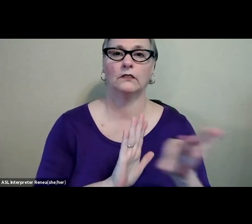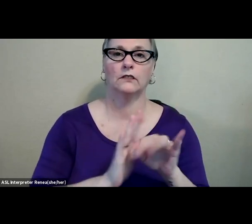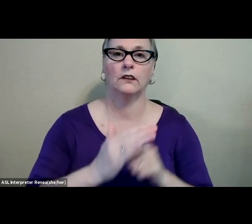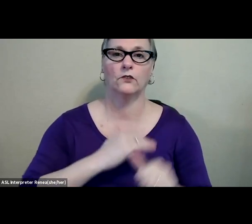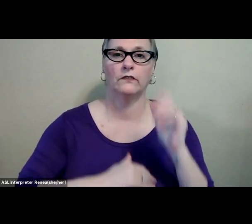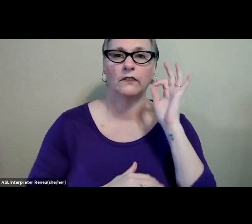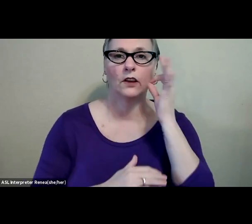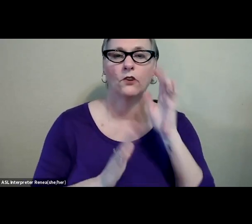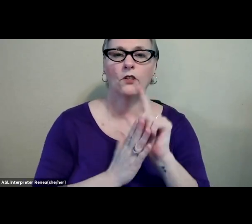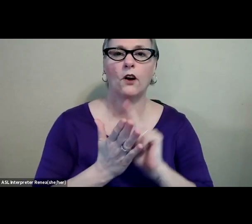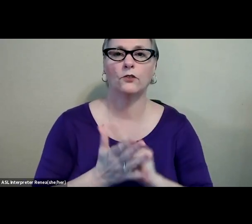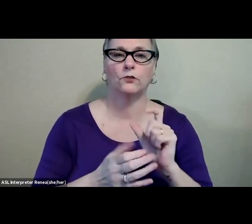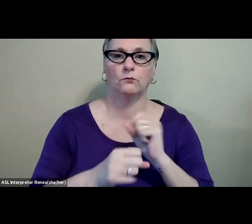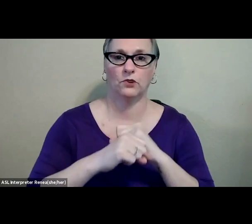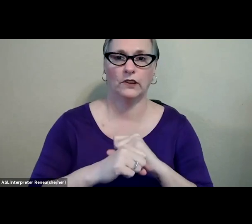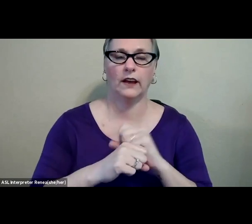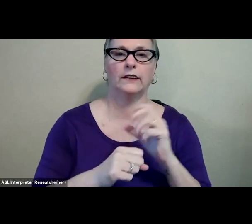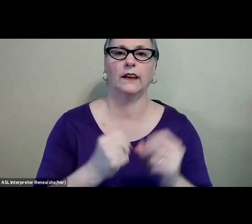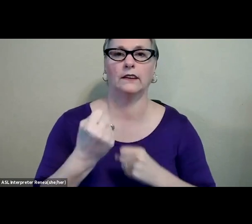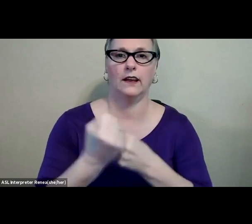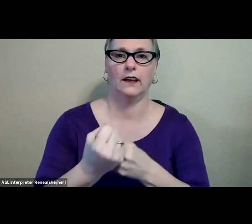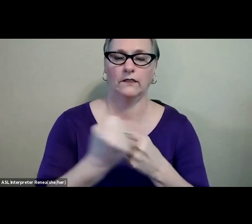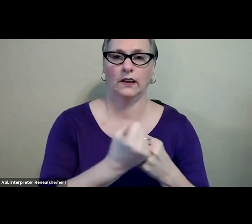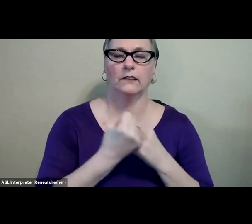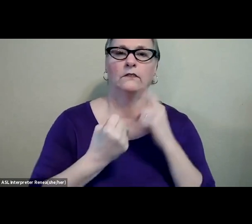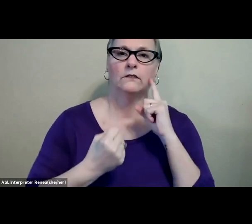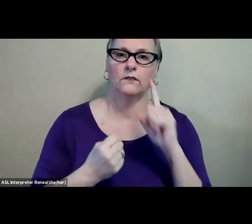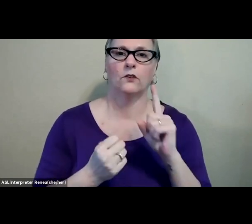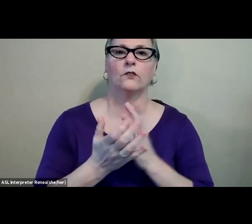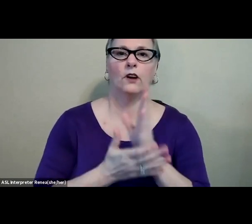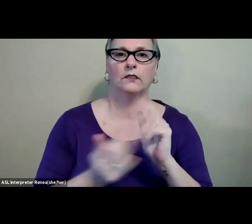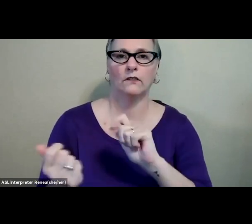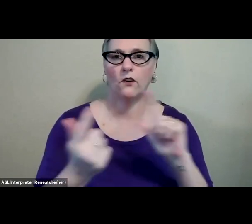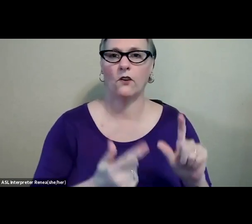protect and advocate for the rights of californians with all types of disabilities